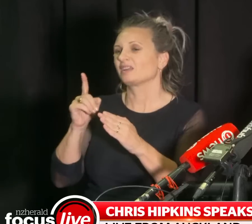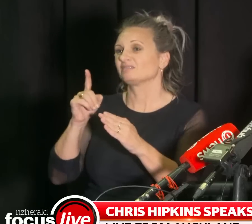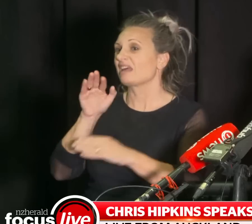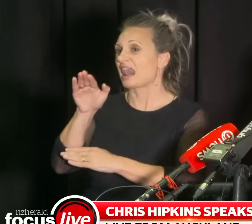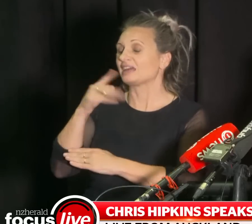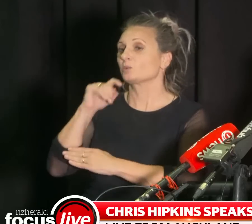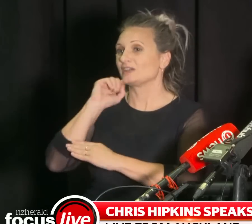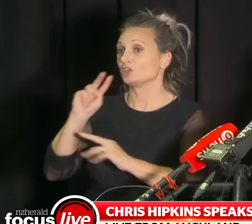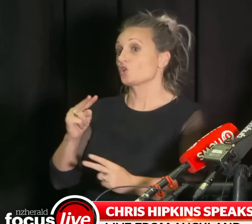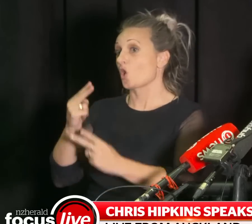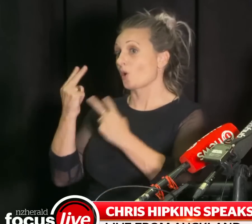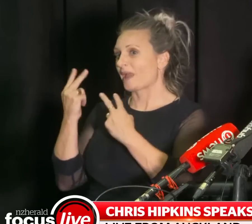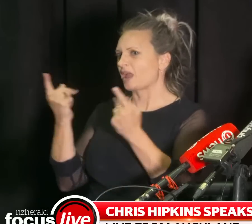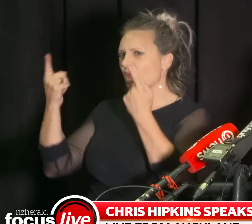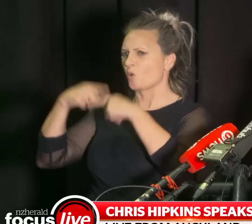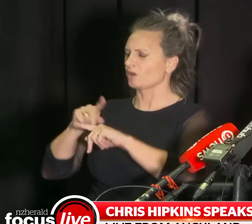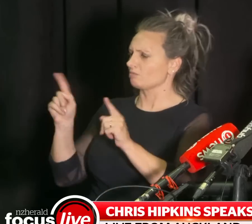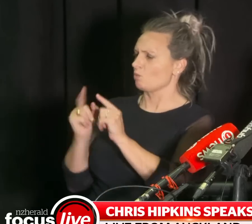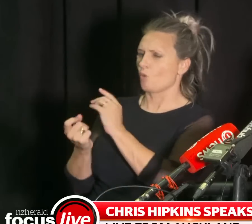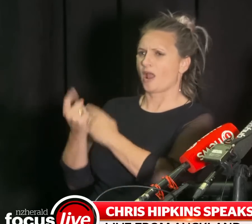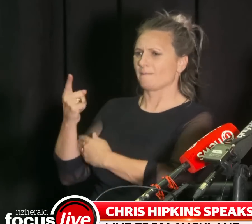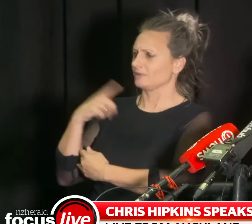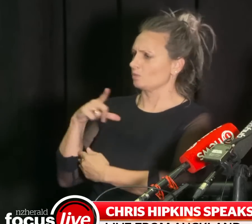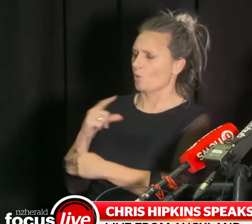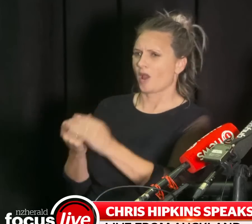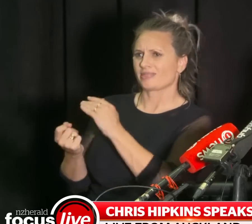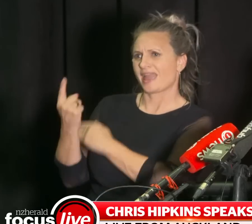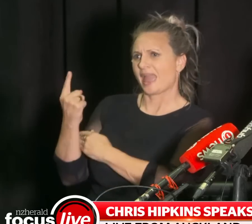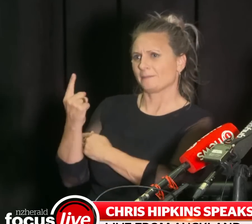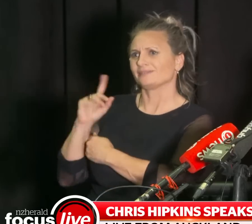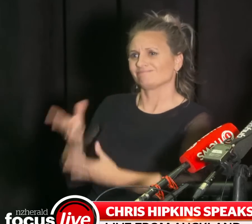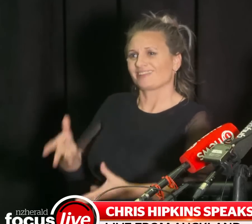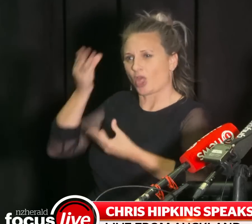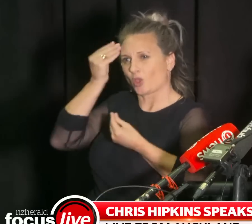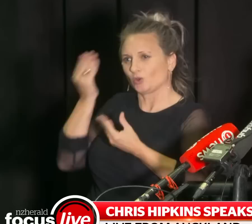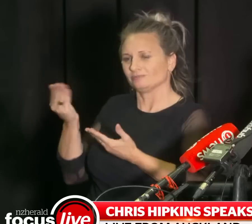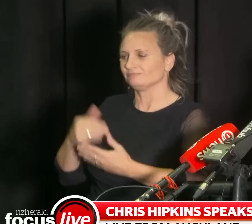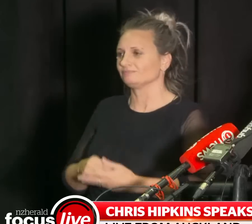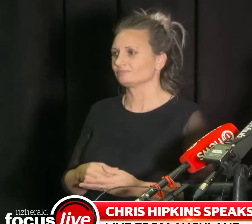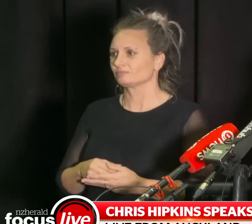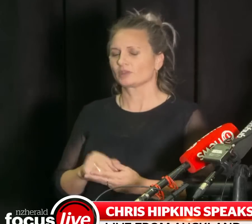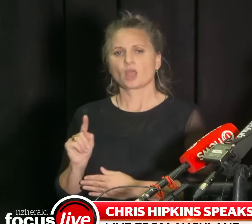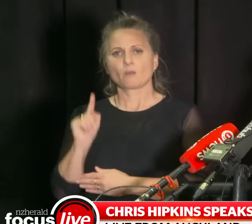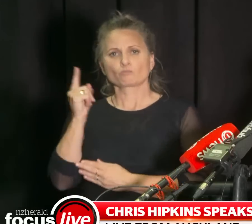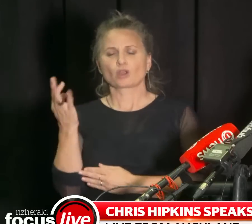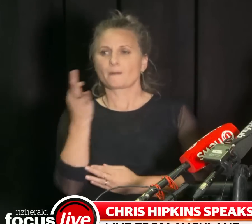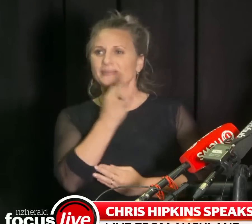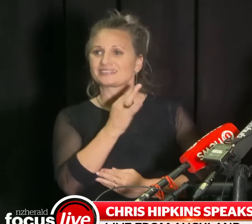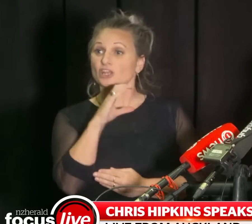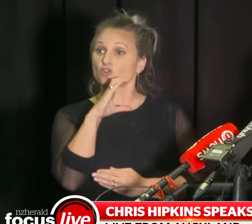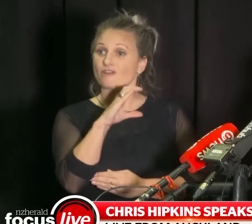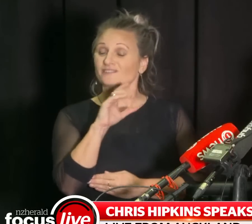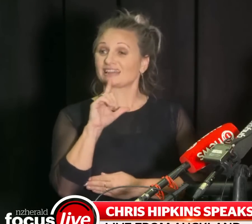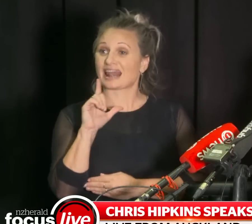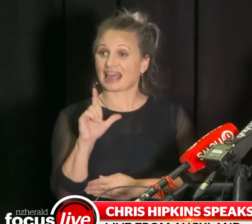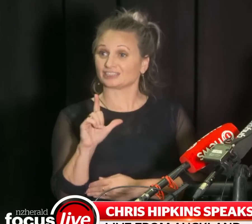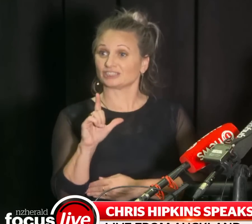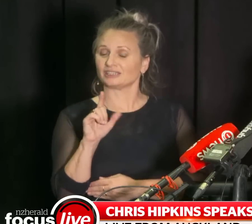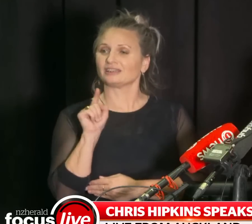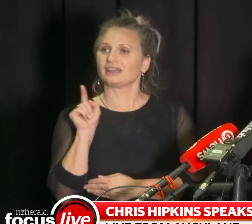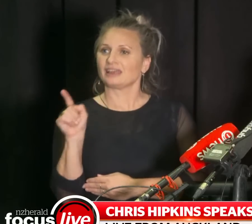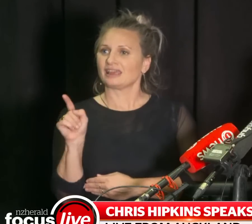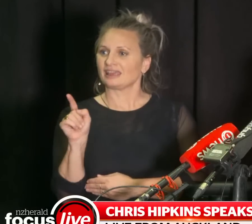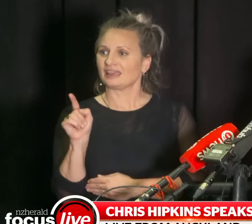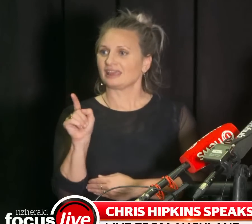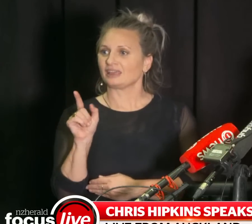see what happened, why it happened, and make sure that we're capturing any relevant lessons from that. Prime Minister, Christopher Luxon spoke earlier about how questions need